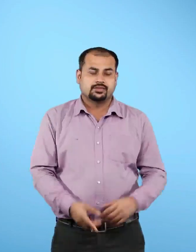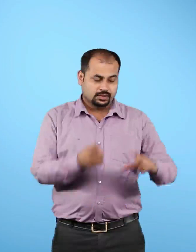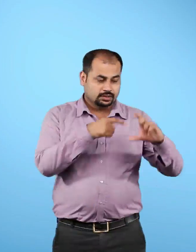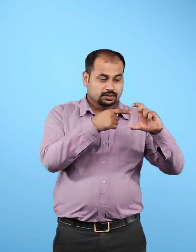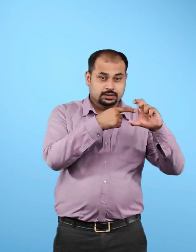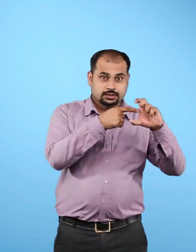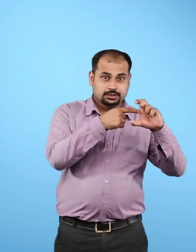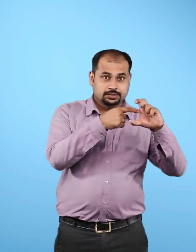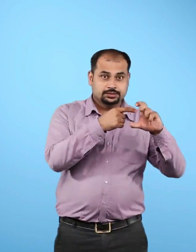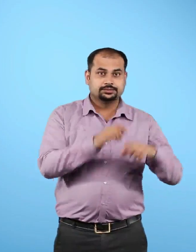E.